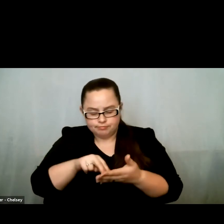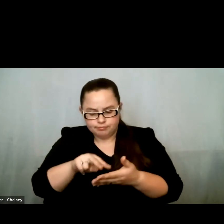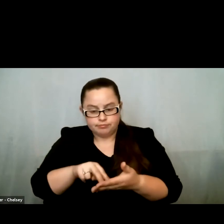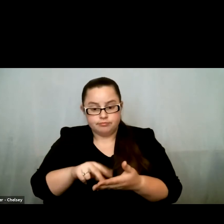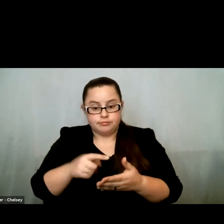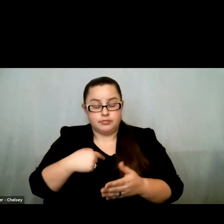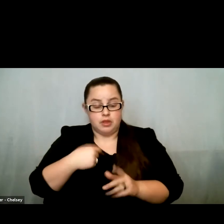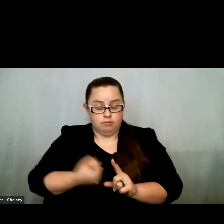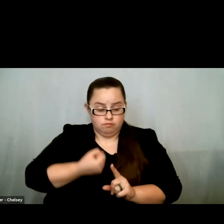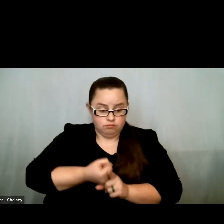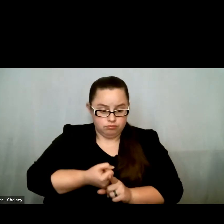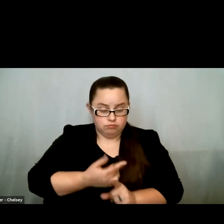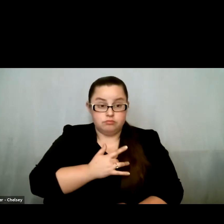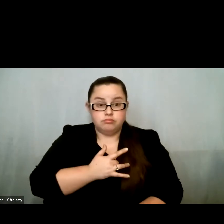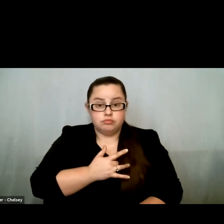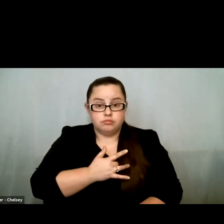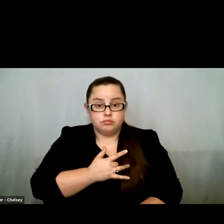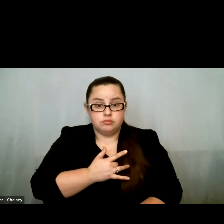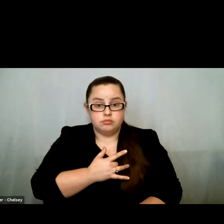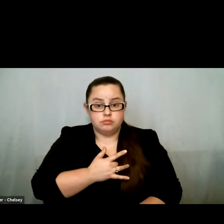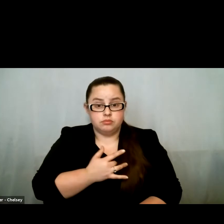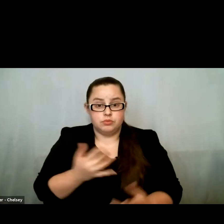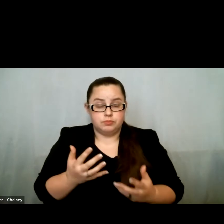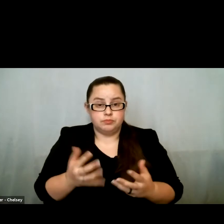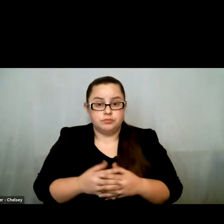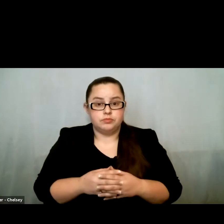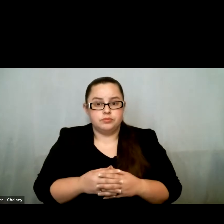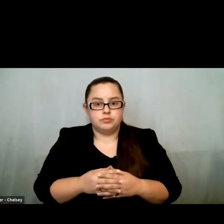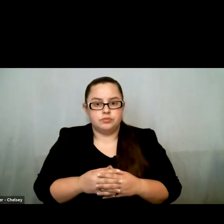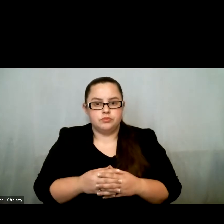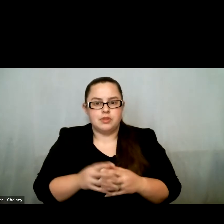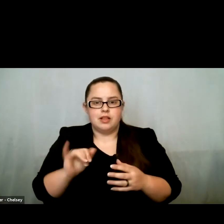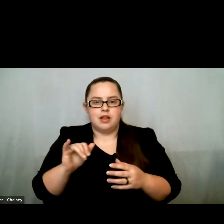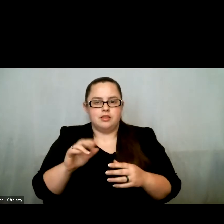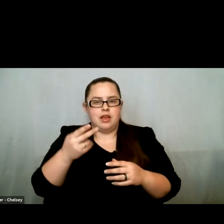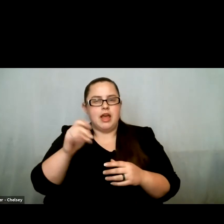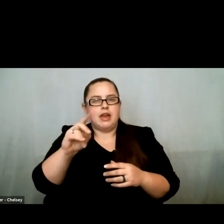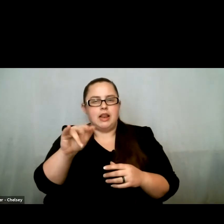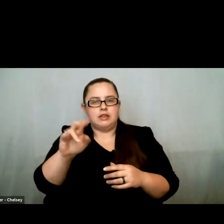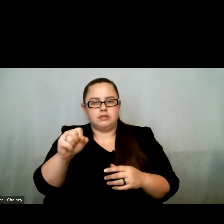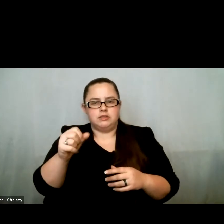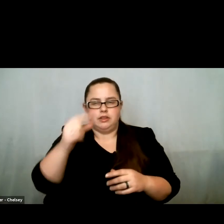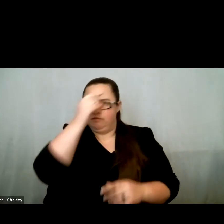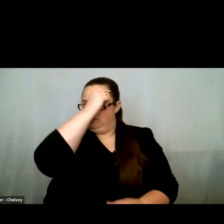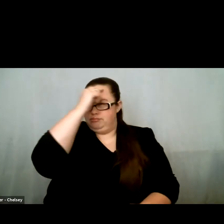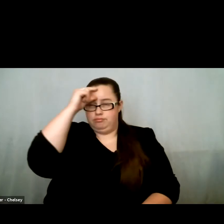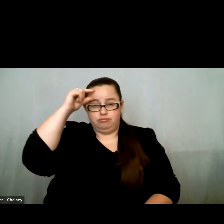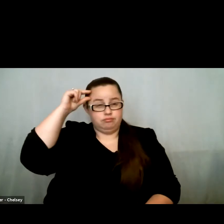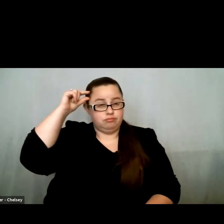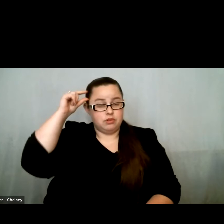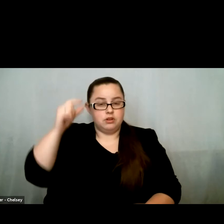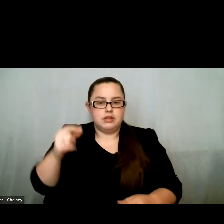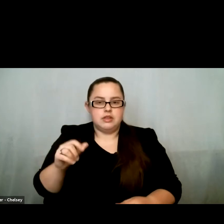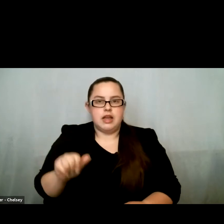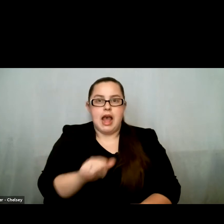me? It hit me like this. It's like the headlines right across your head. Say,